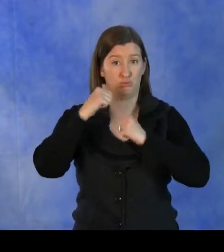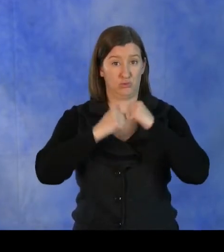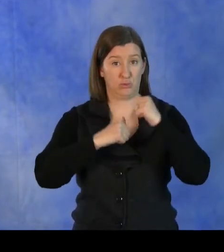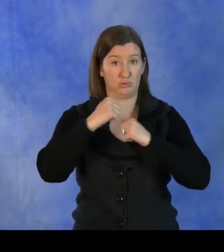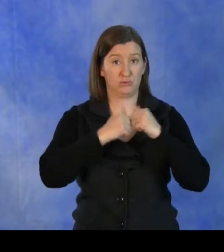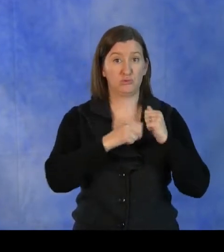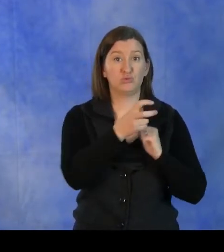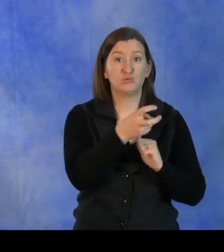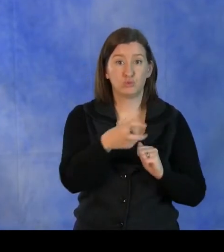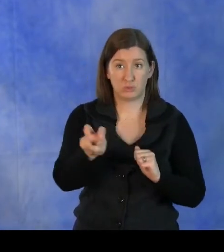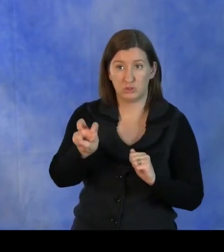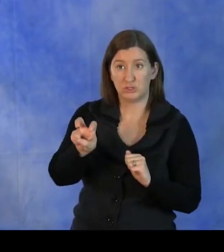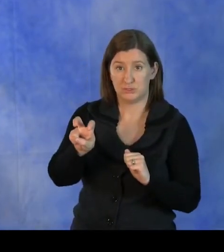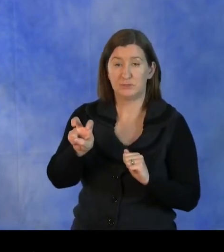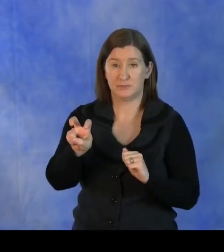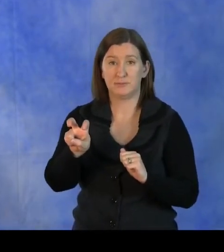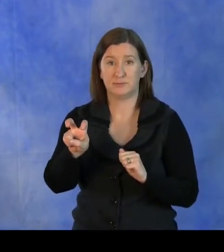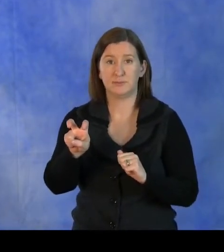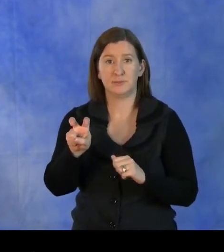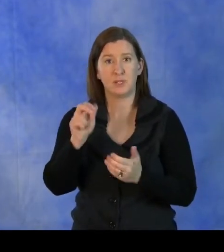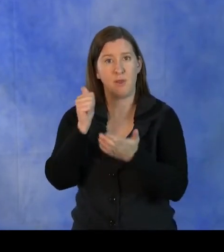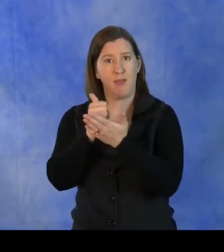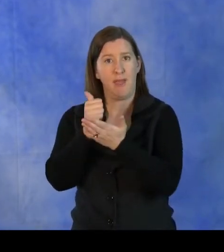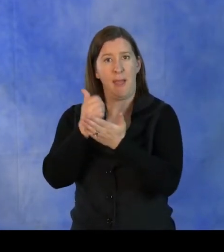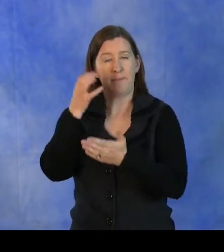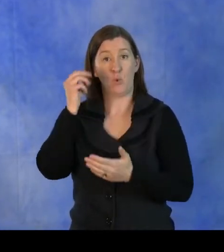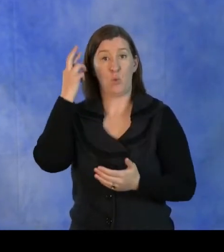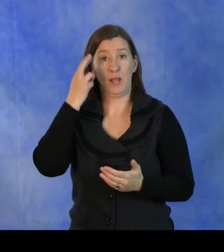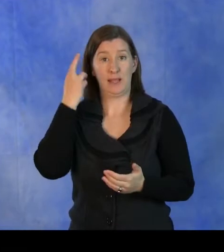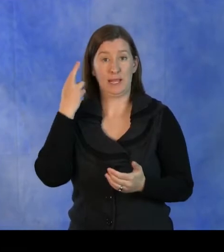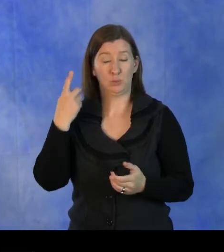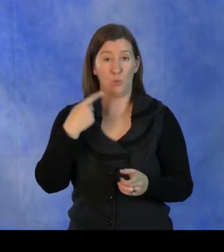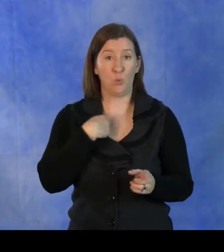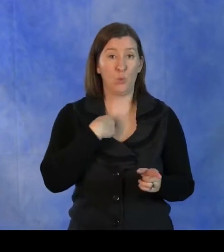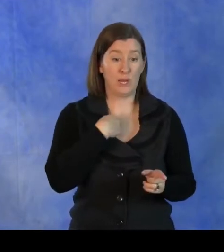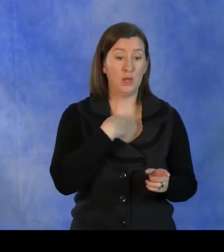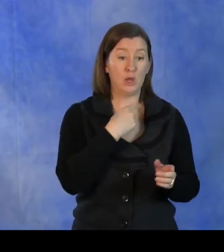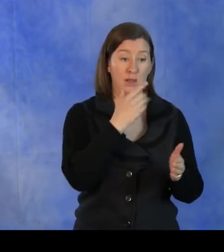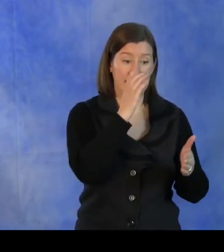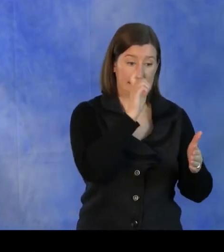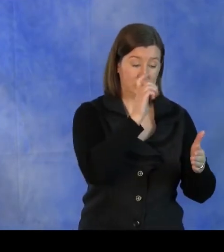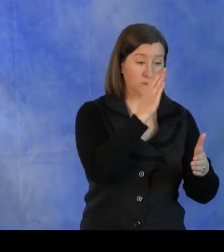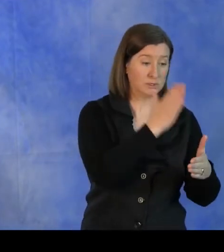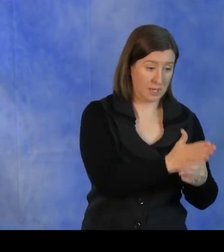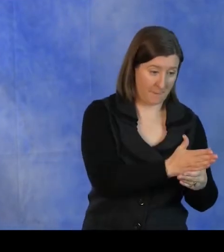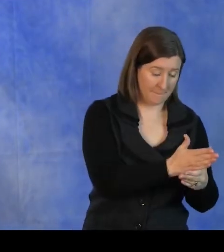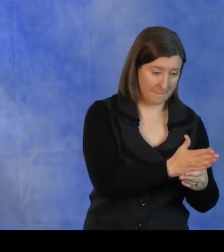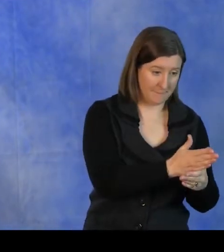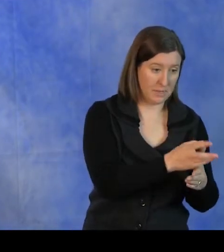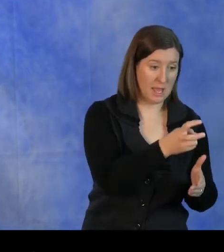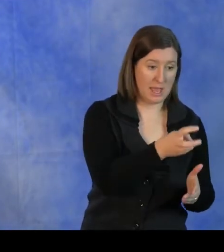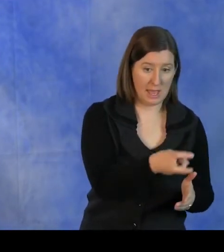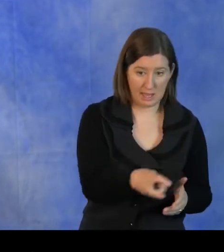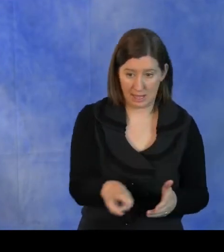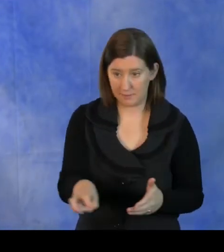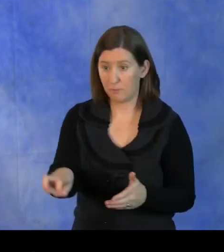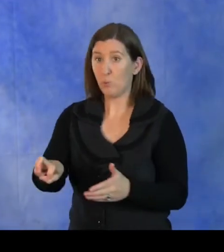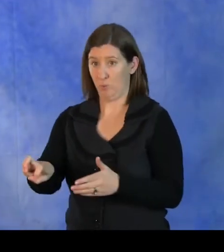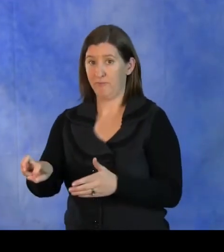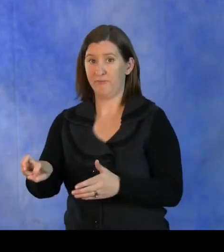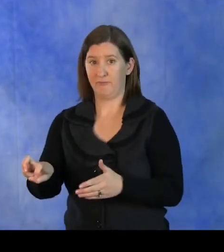Maybe you'll have to plan or structure that transition time to help them realize that, okay, we need to stop